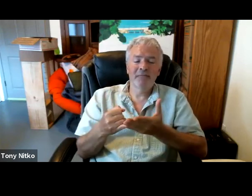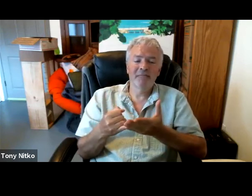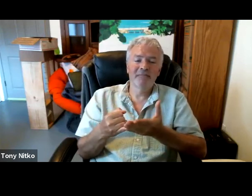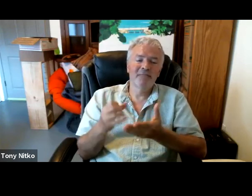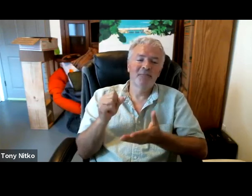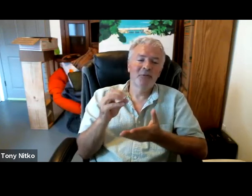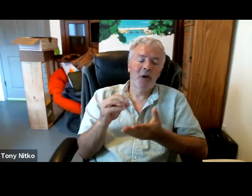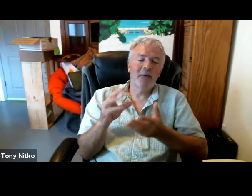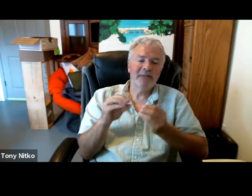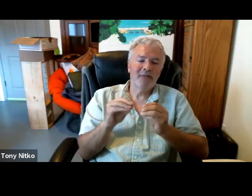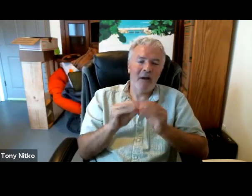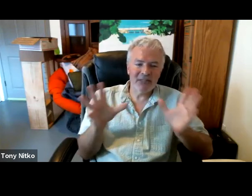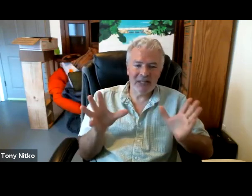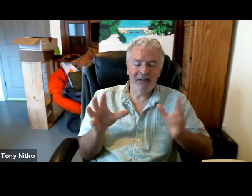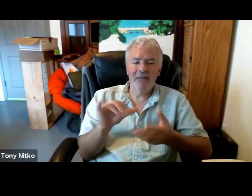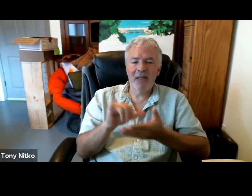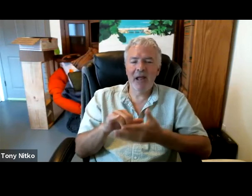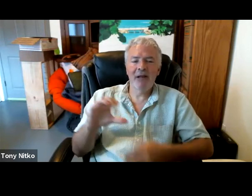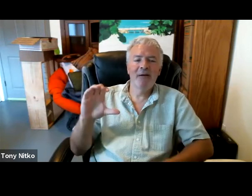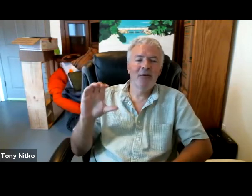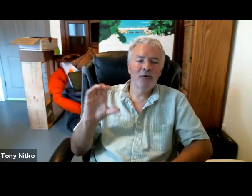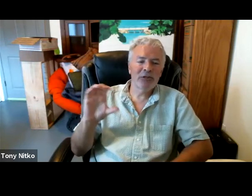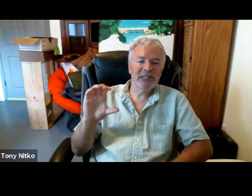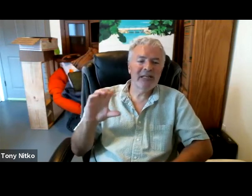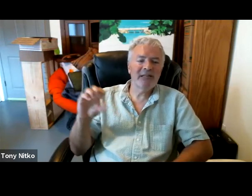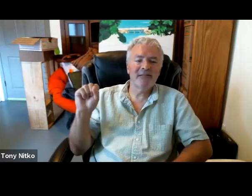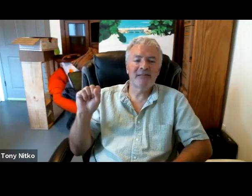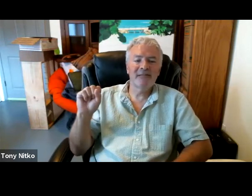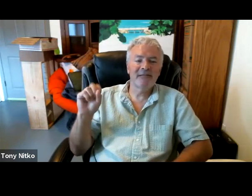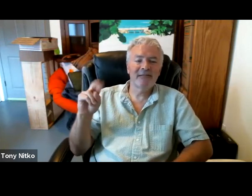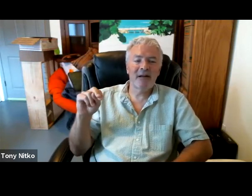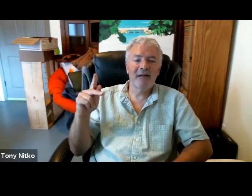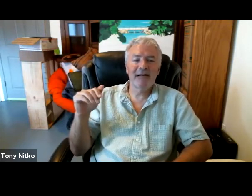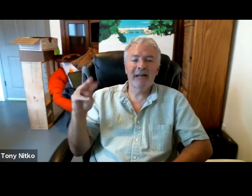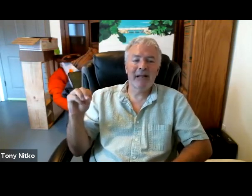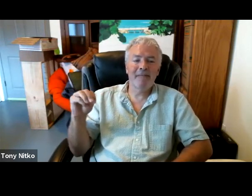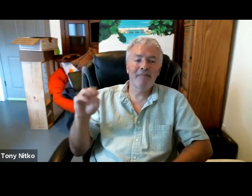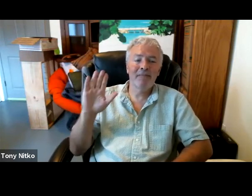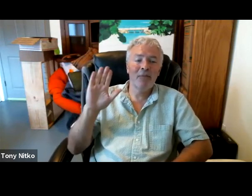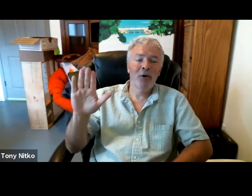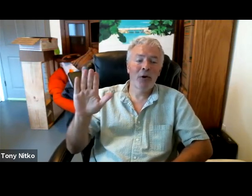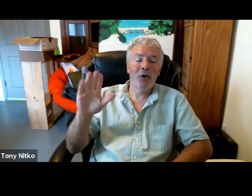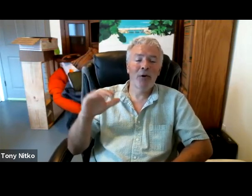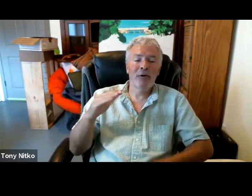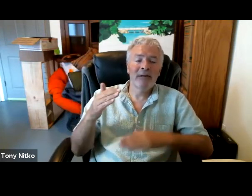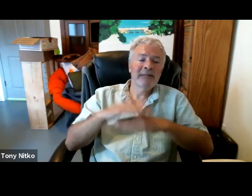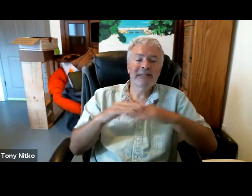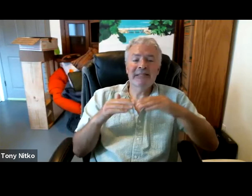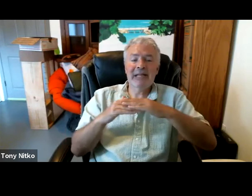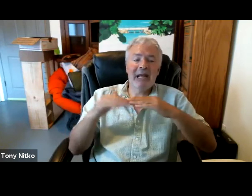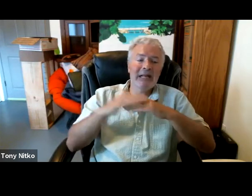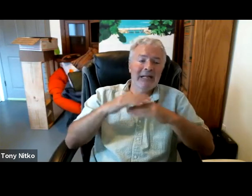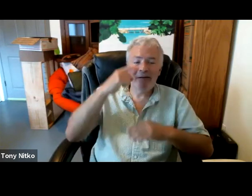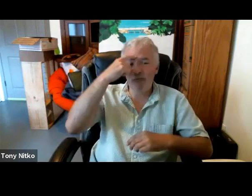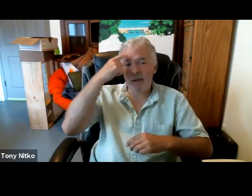that is the deaf experience within their artwork, which will be, yeah. And Christine